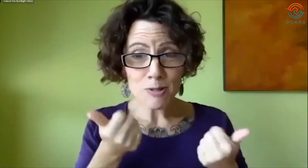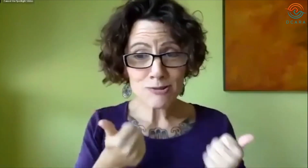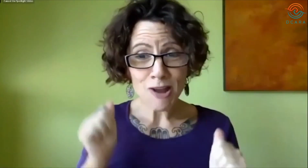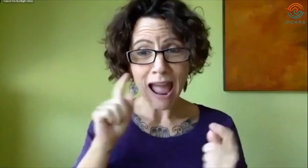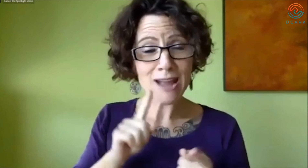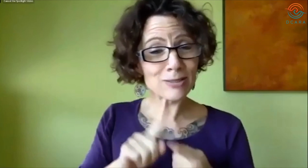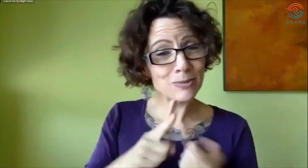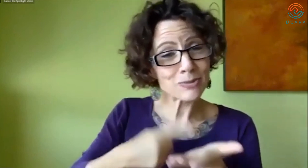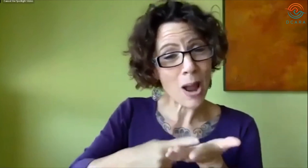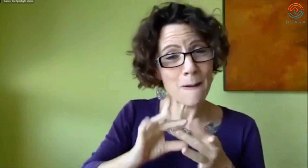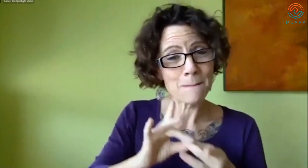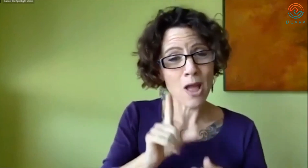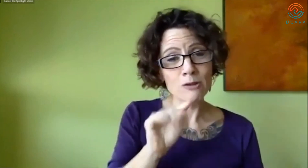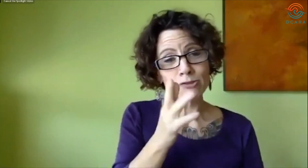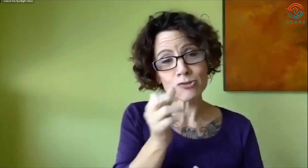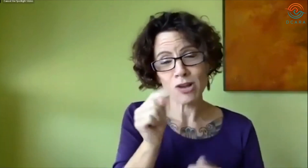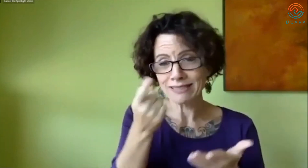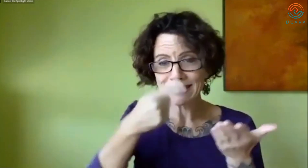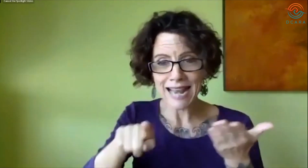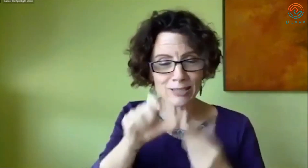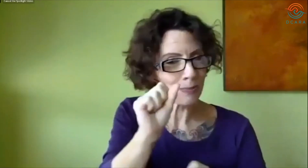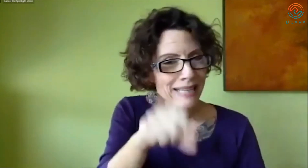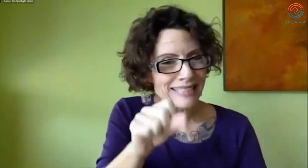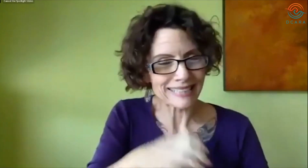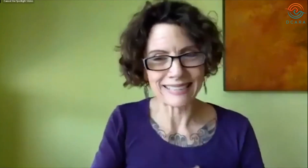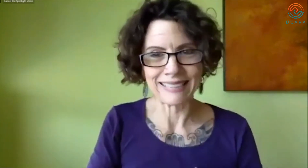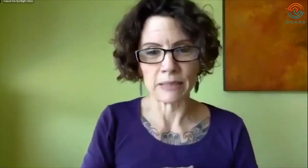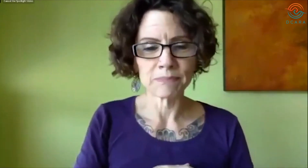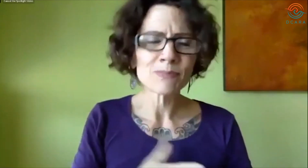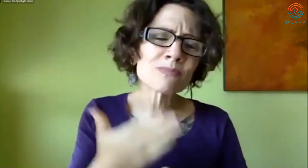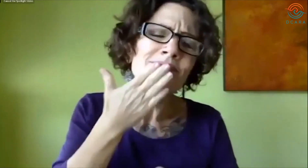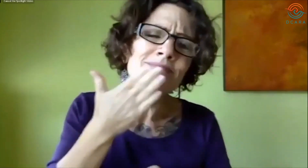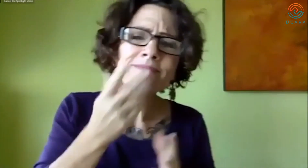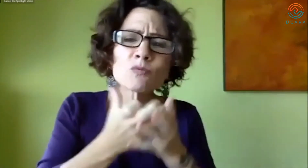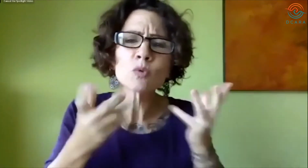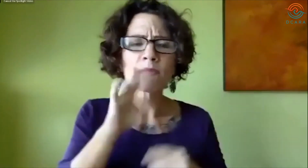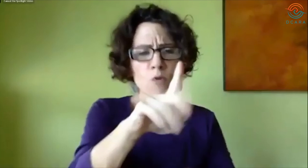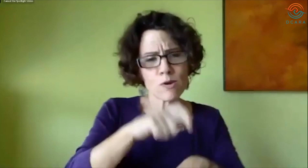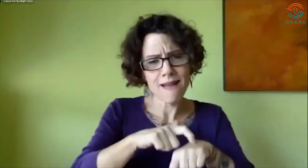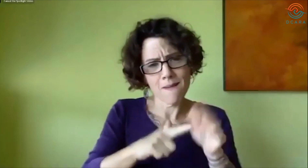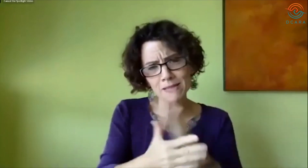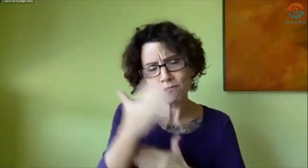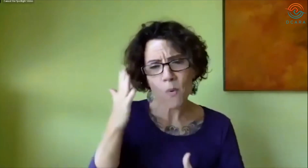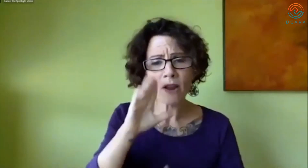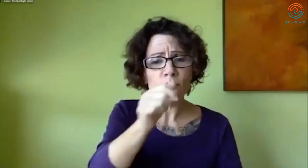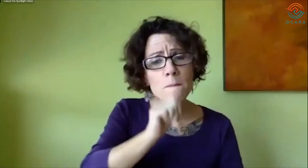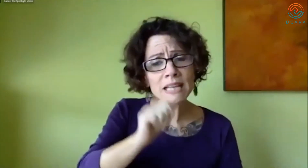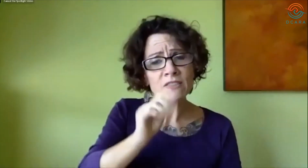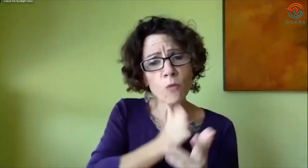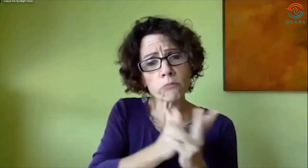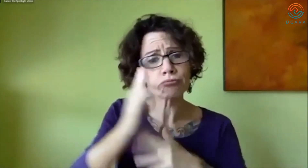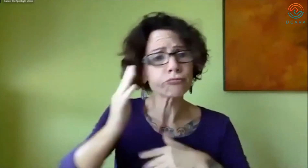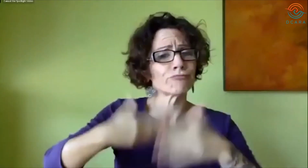week. Yes. So thank you for your time this morning and bearing with me through this webinar. Thank you so